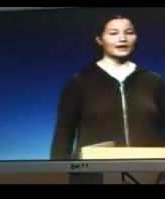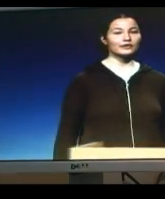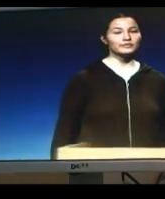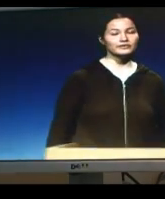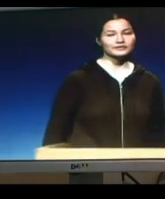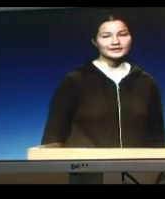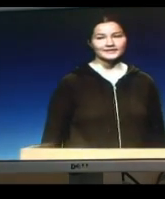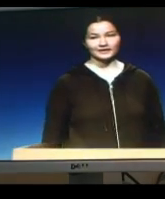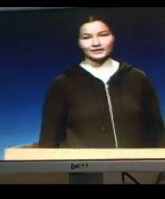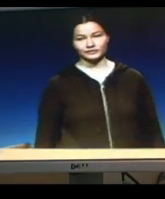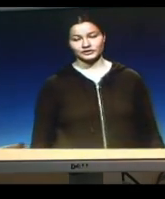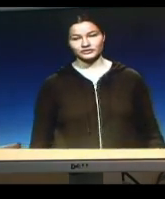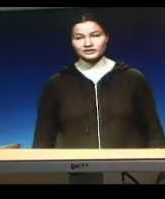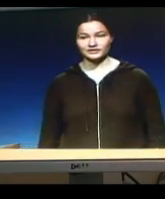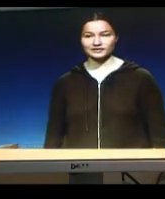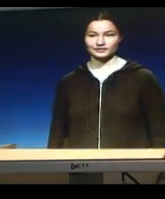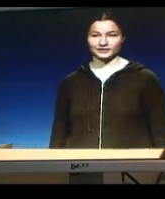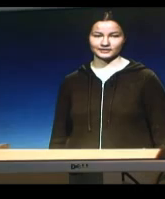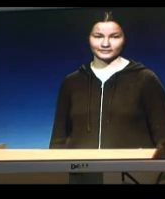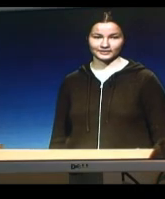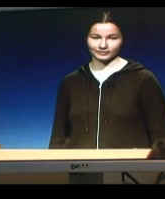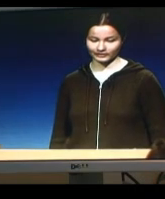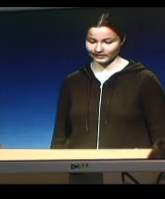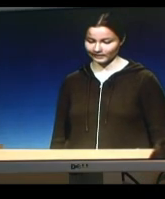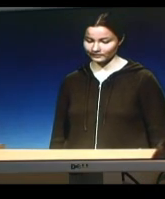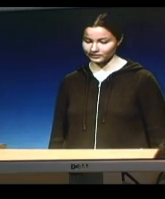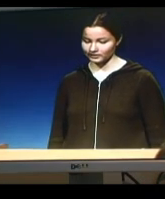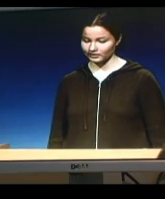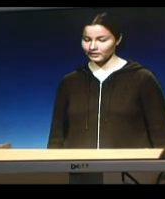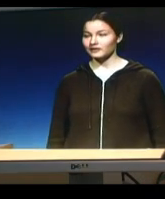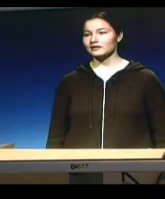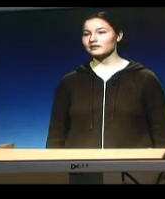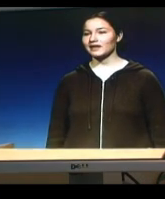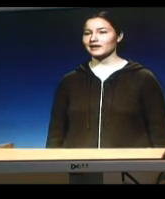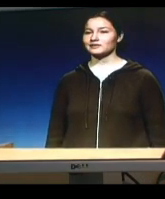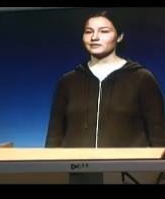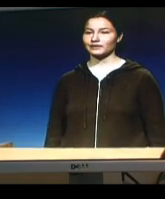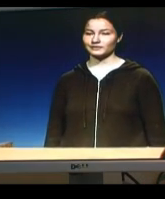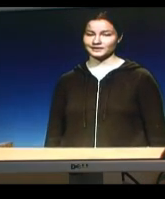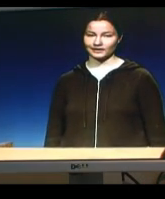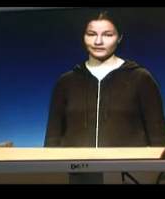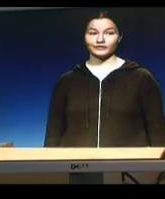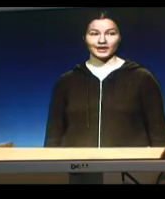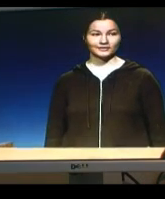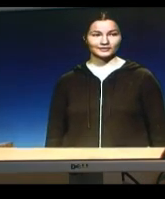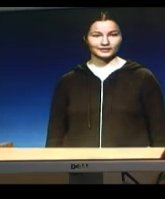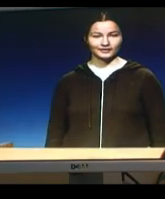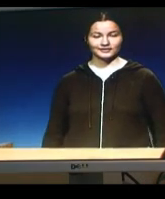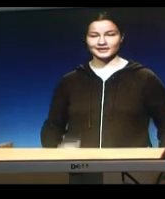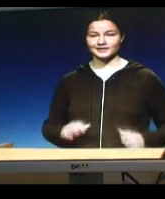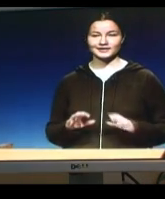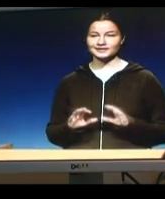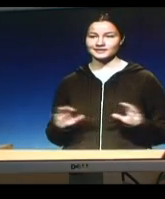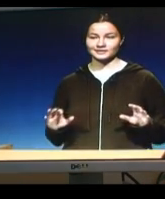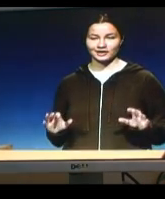hope you learned that sign language is just as expressive as spoken language. Think back to the way we signed friend. That sign isn't an